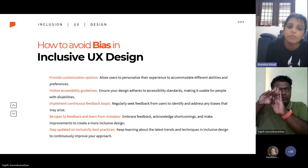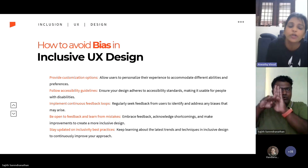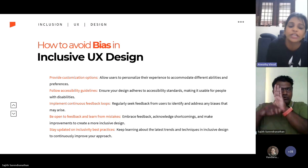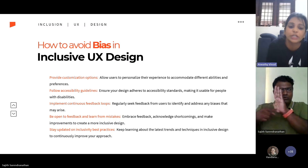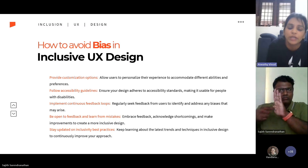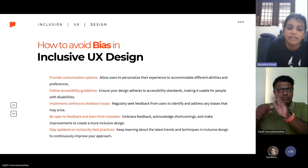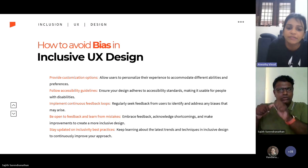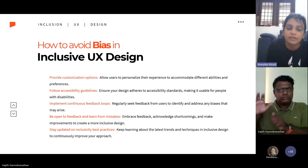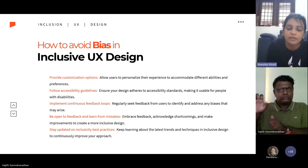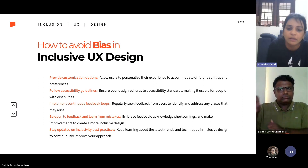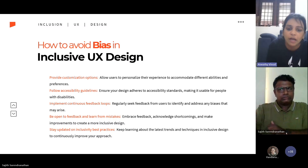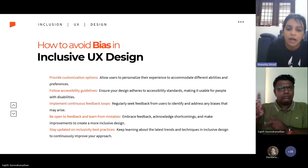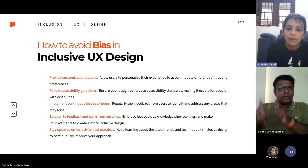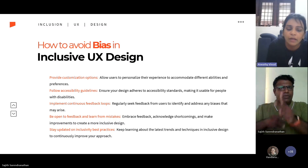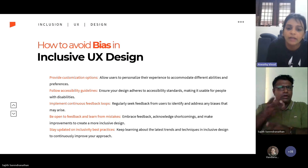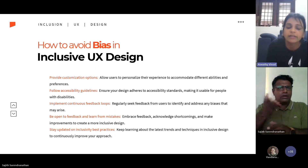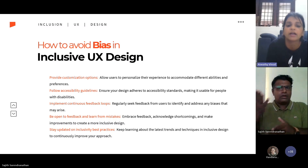We talked about including